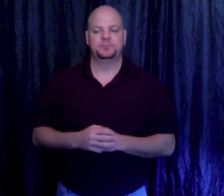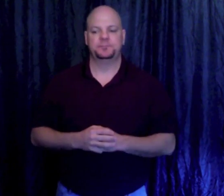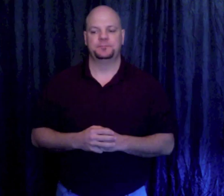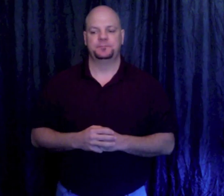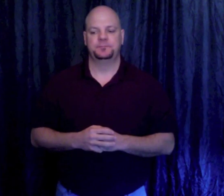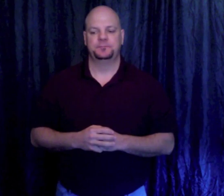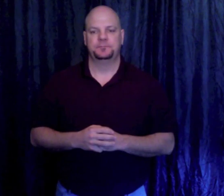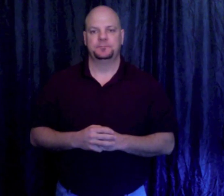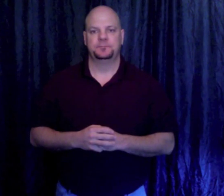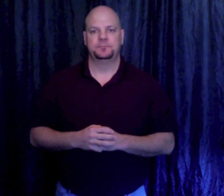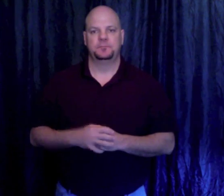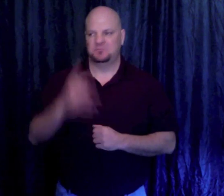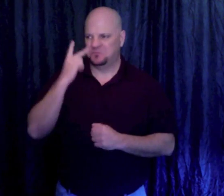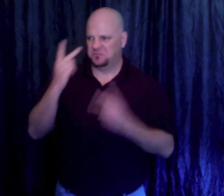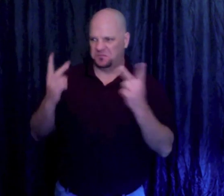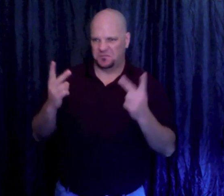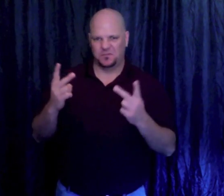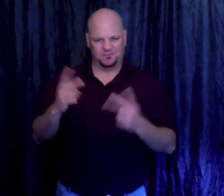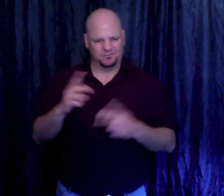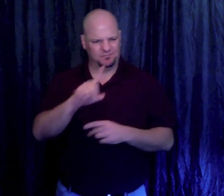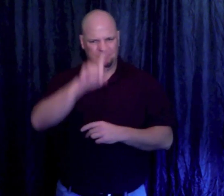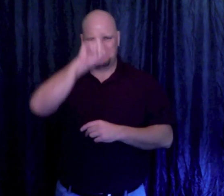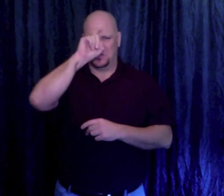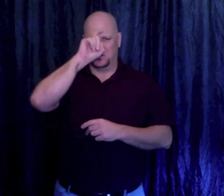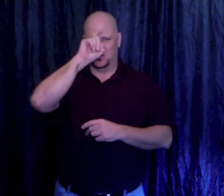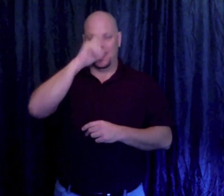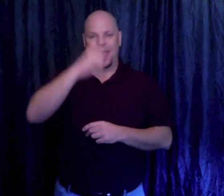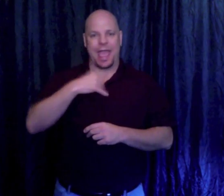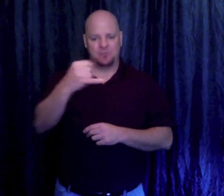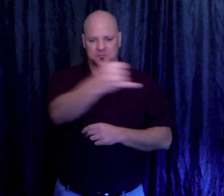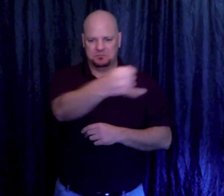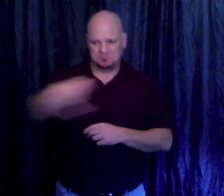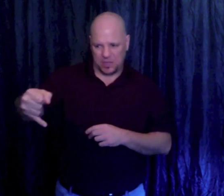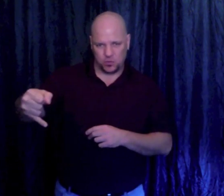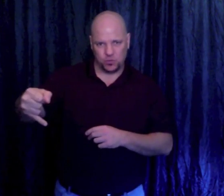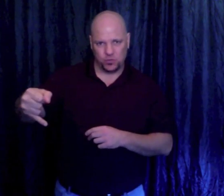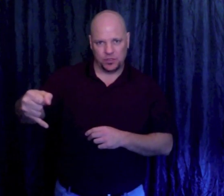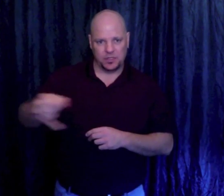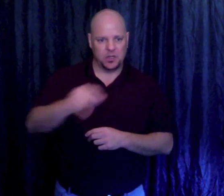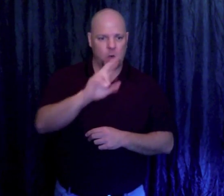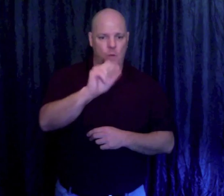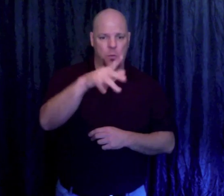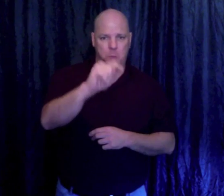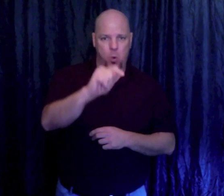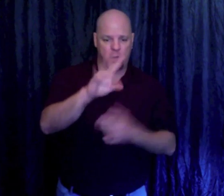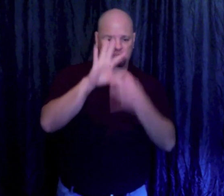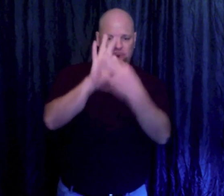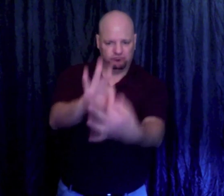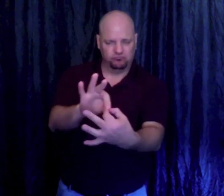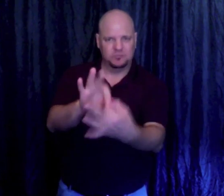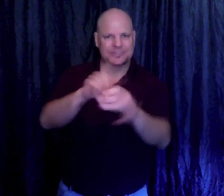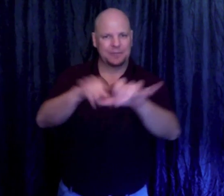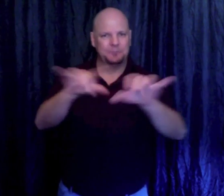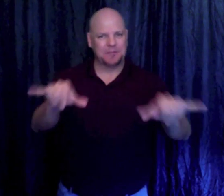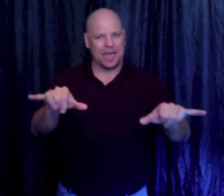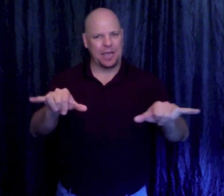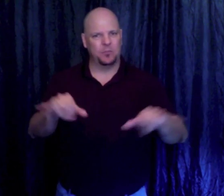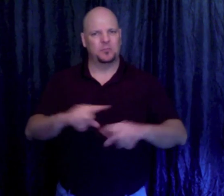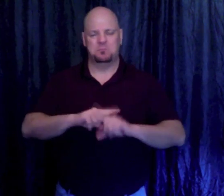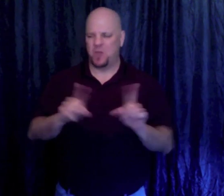And that puzzled me. How could you have boundaries and have a rapport? And yet I knew inside